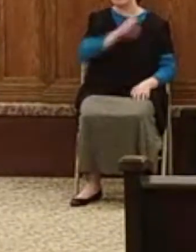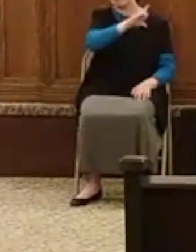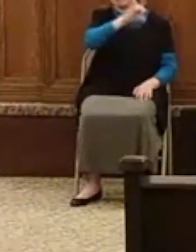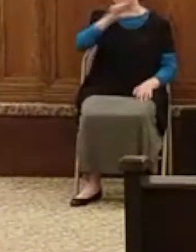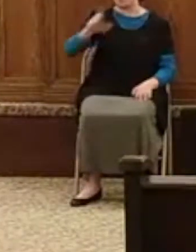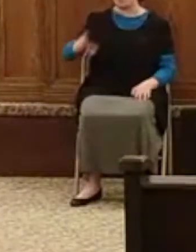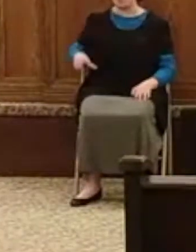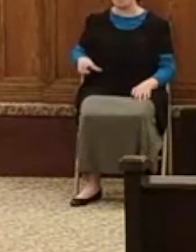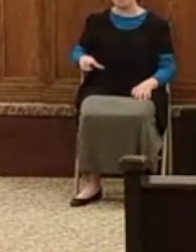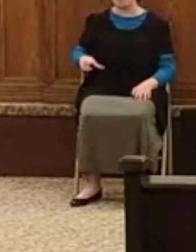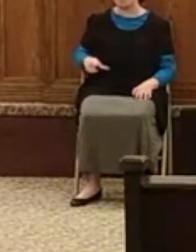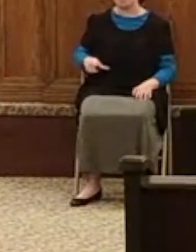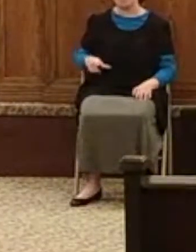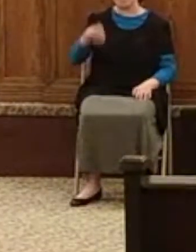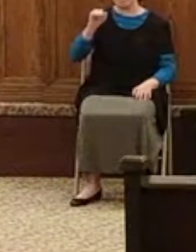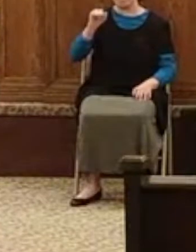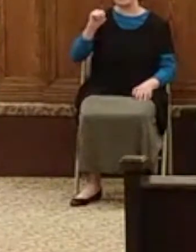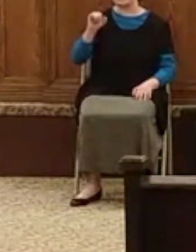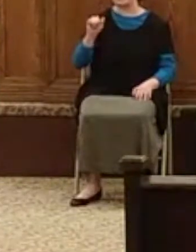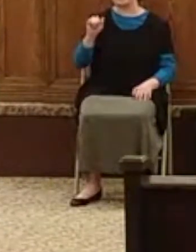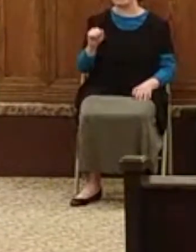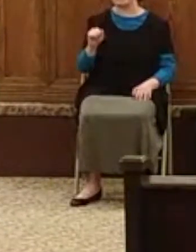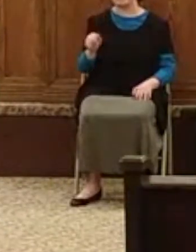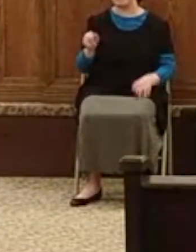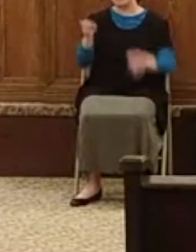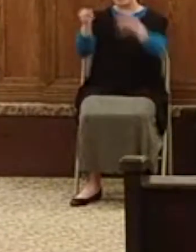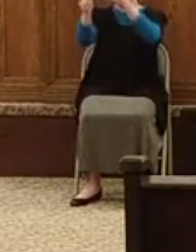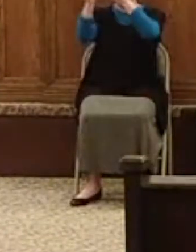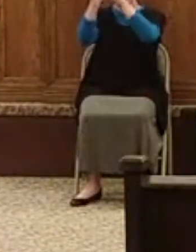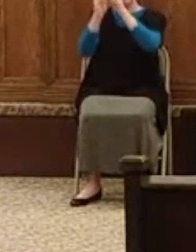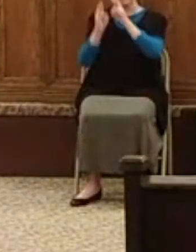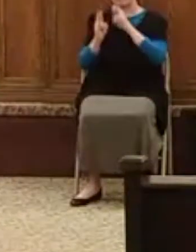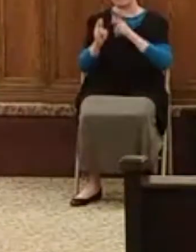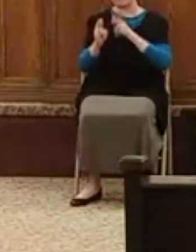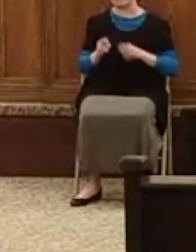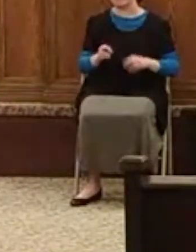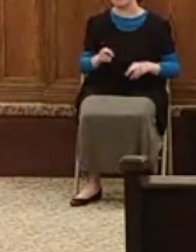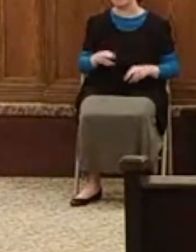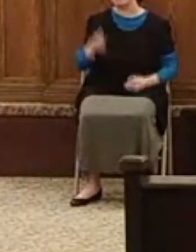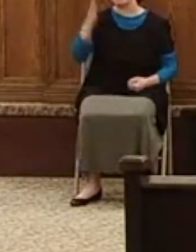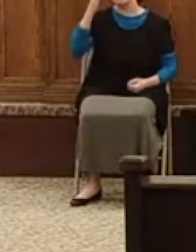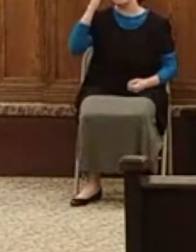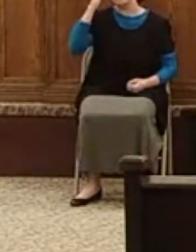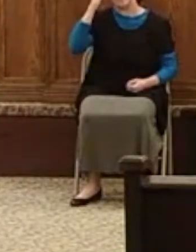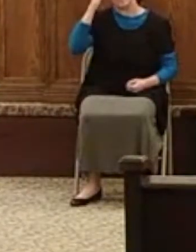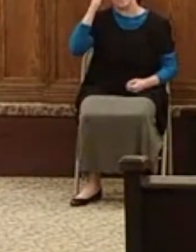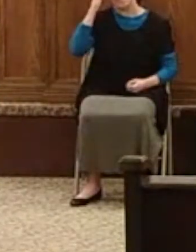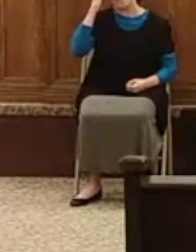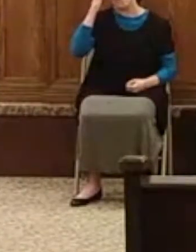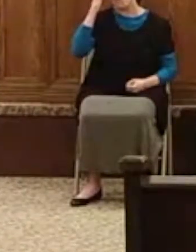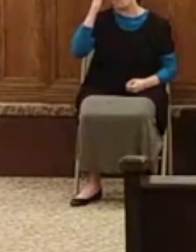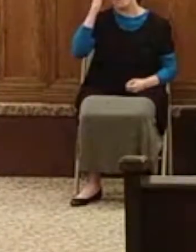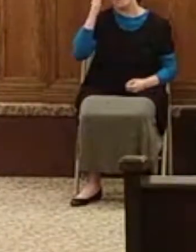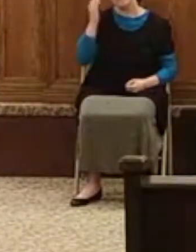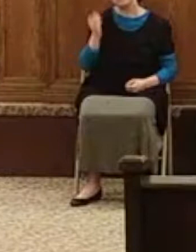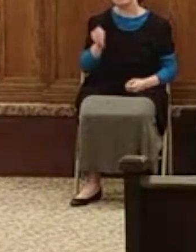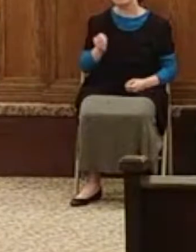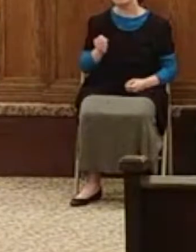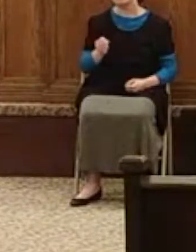so the Lord pitieth him that fear Him. For He knoweth our